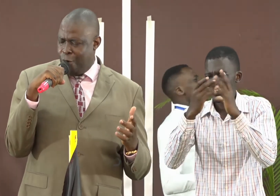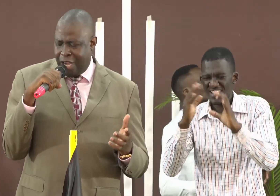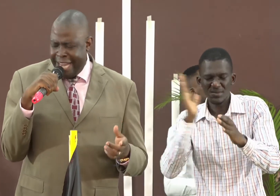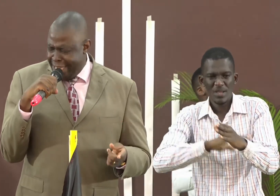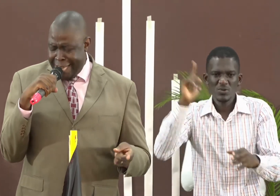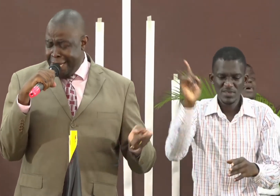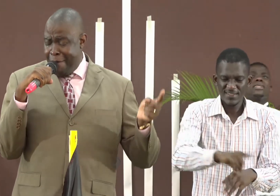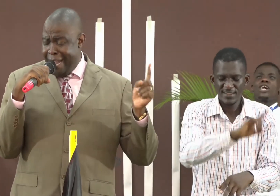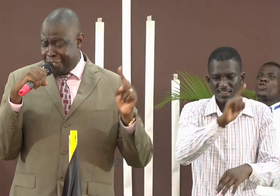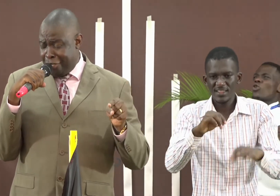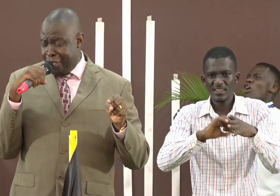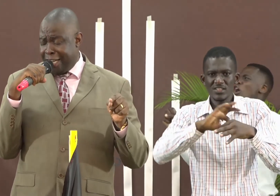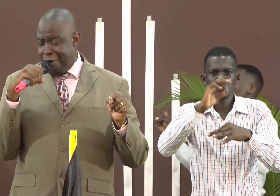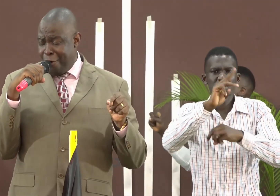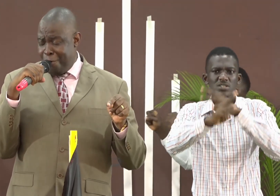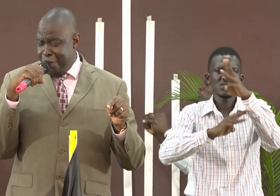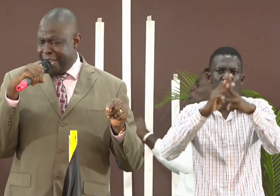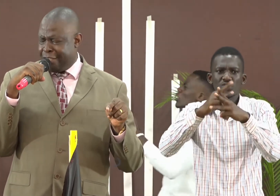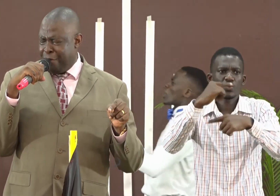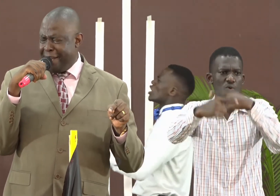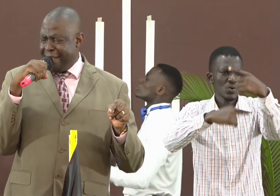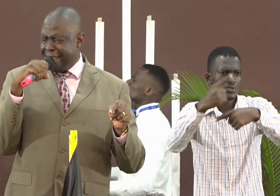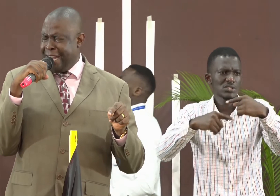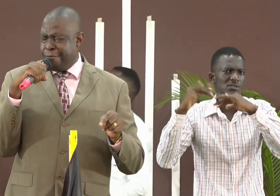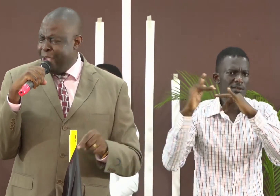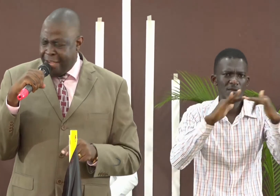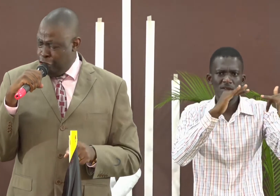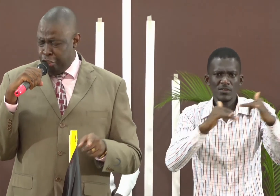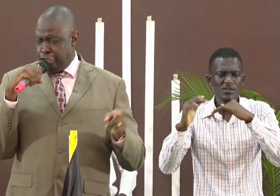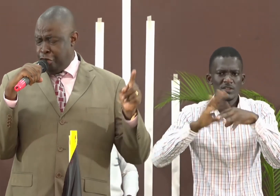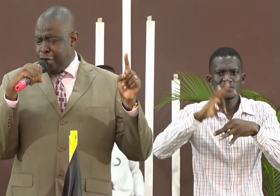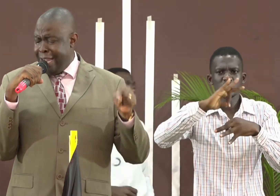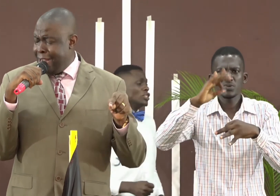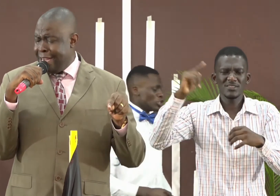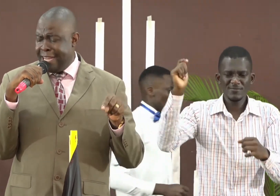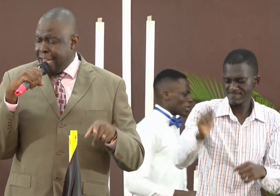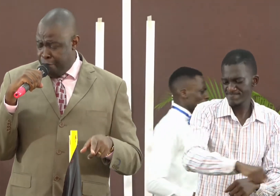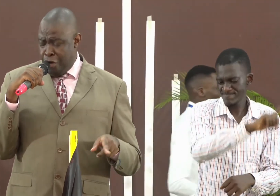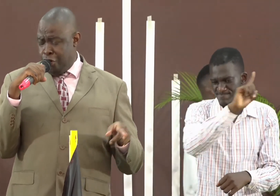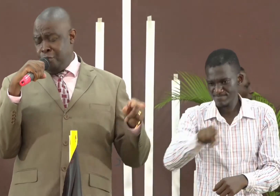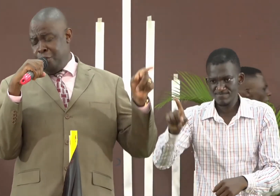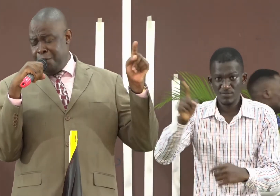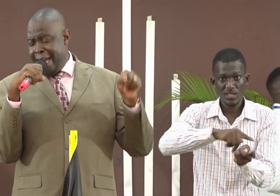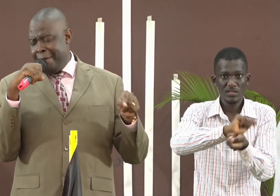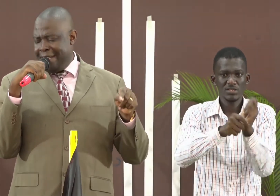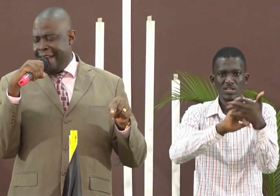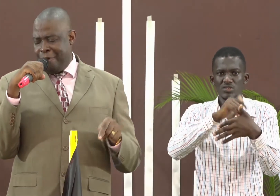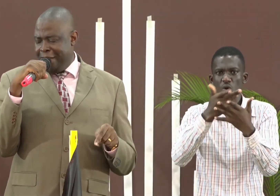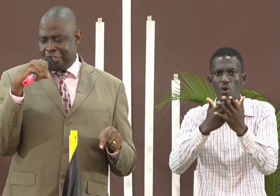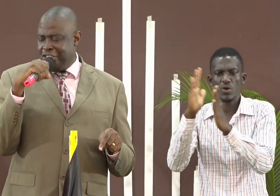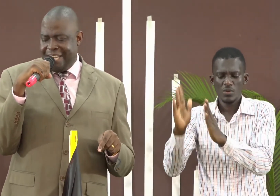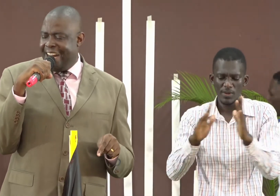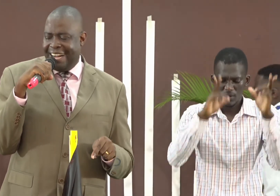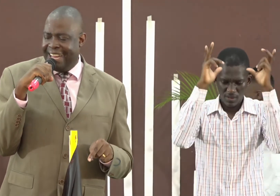Omoyo, genda maso no rotalo Omoyo nga tumaliriza. Ngojolola byonomo bibi